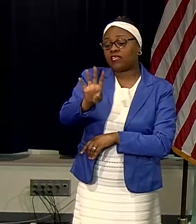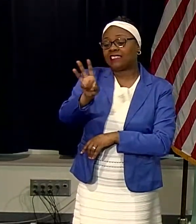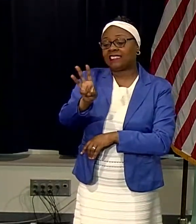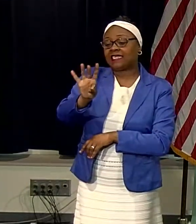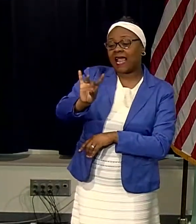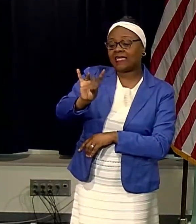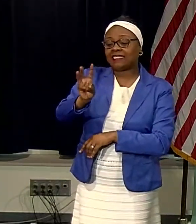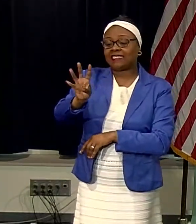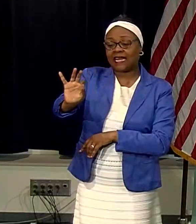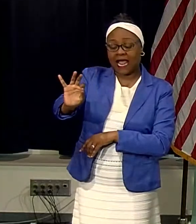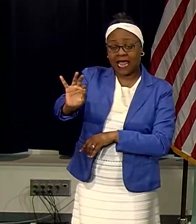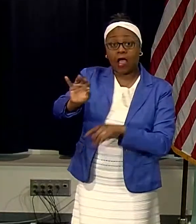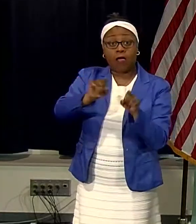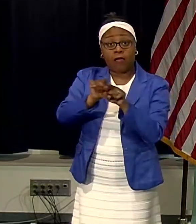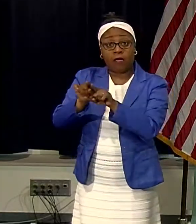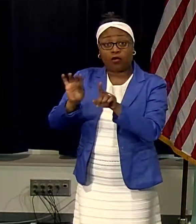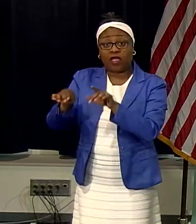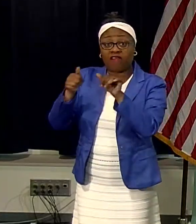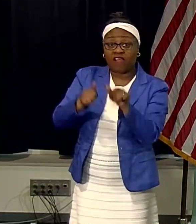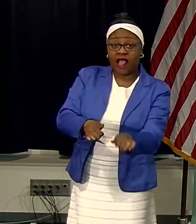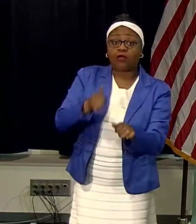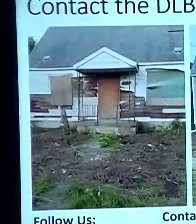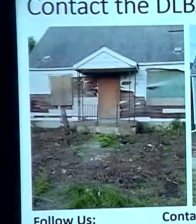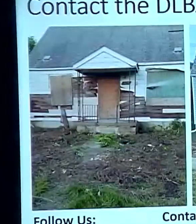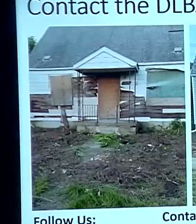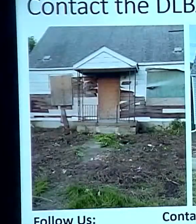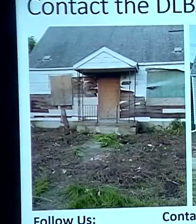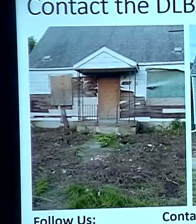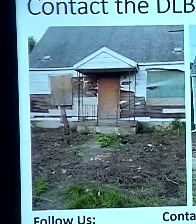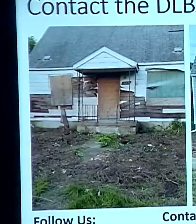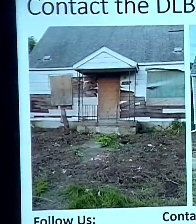313-974-6869. And then also you can follow us on social media as well.